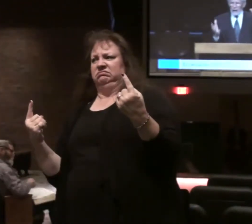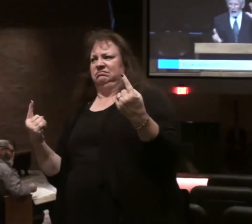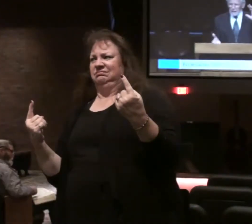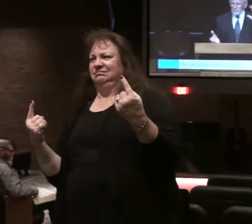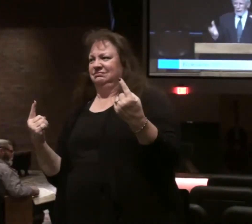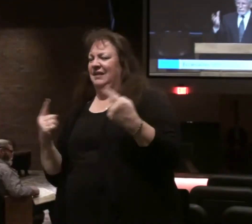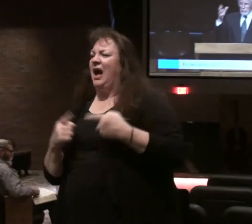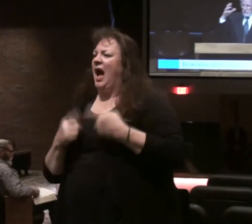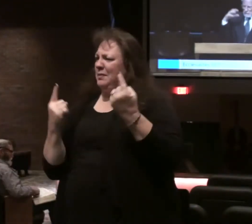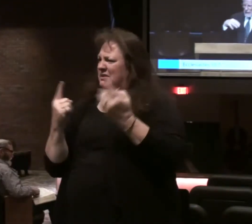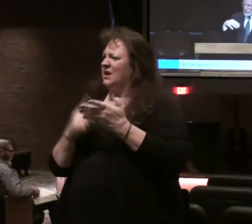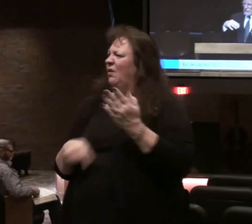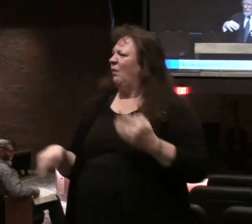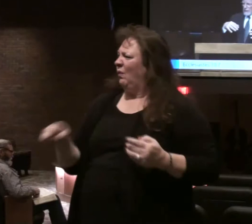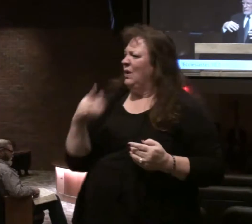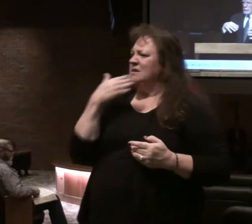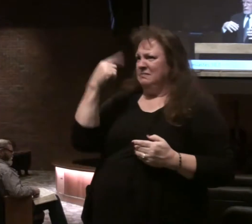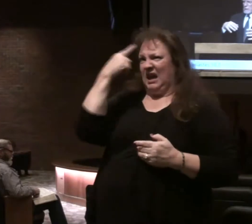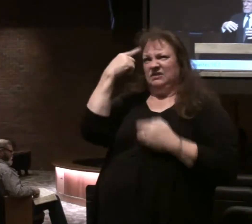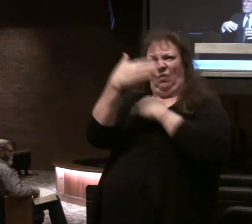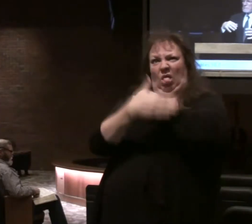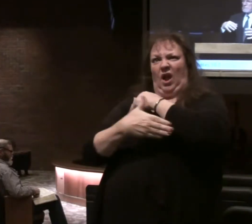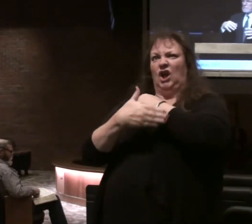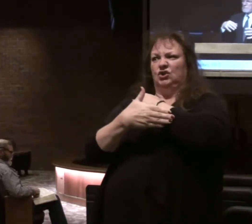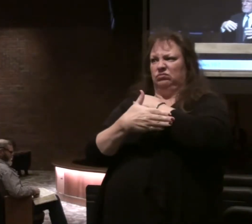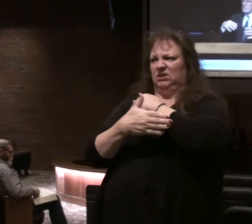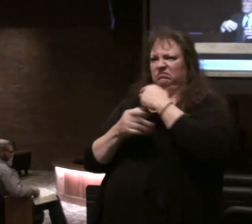reversal of what would be best for the country.